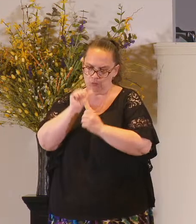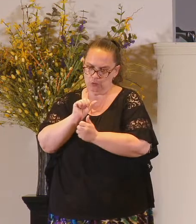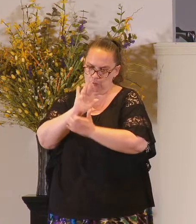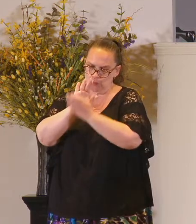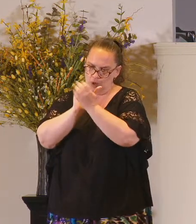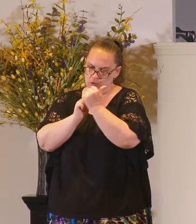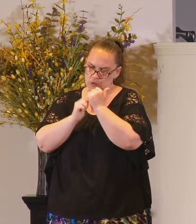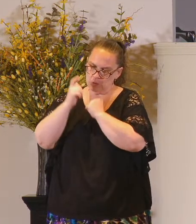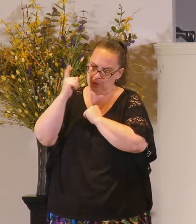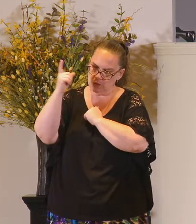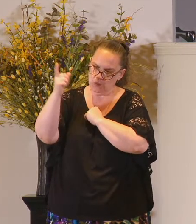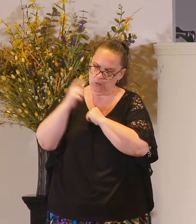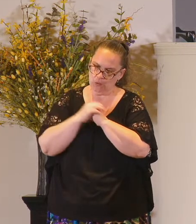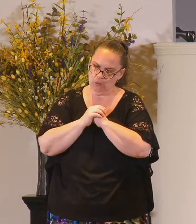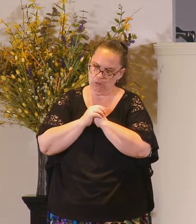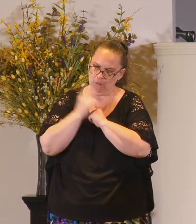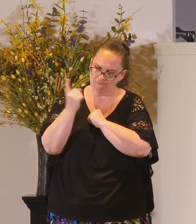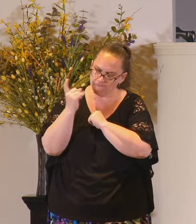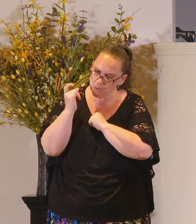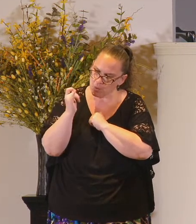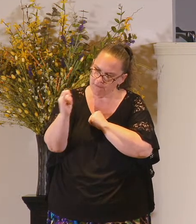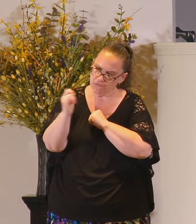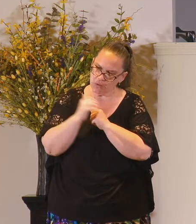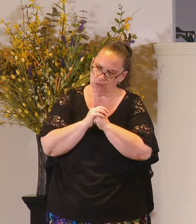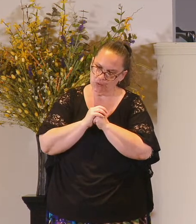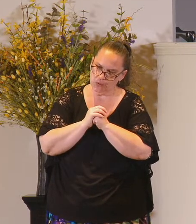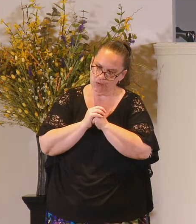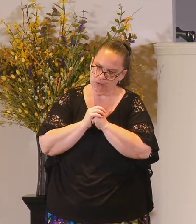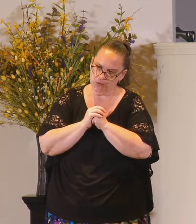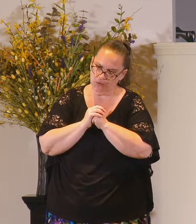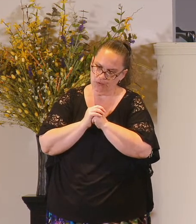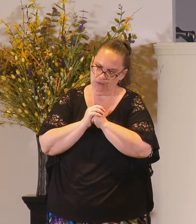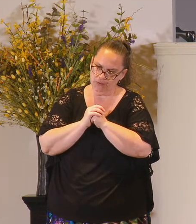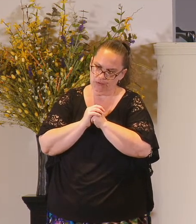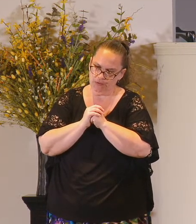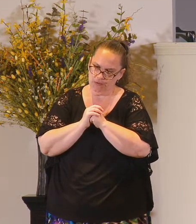presence forever.